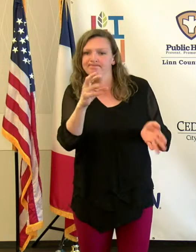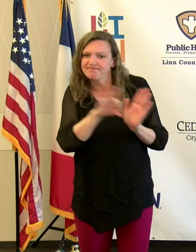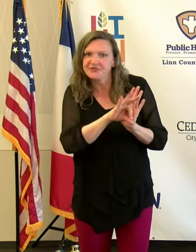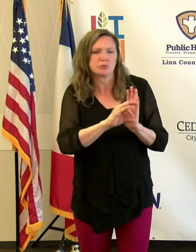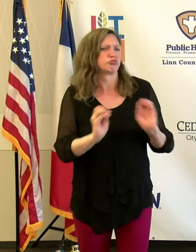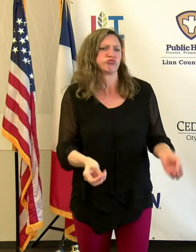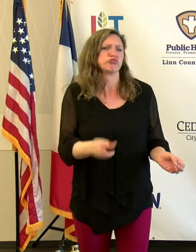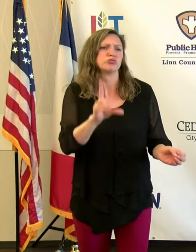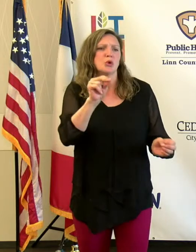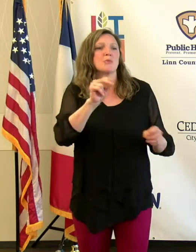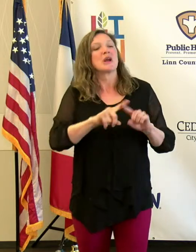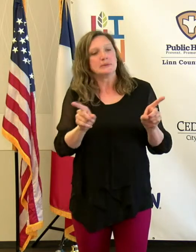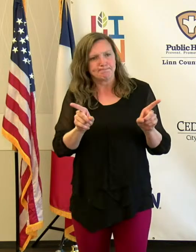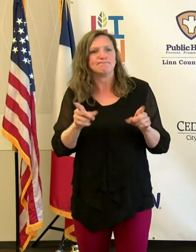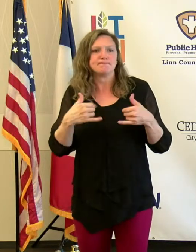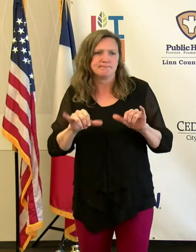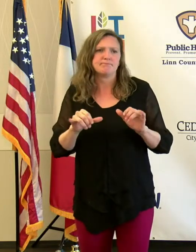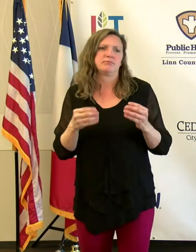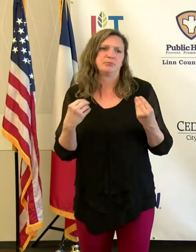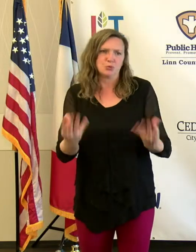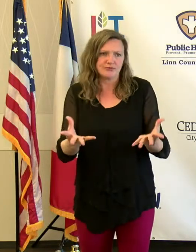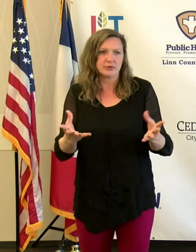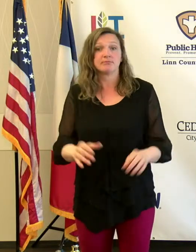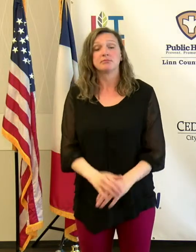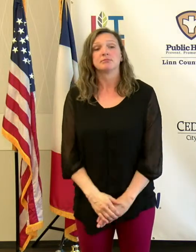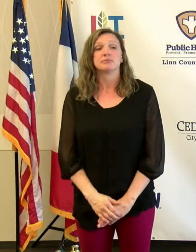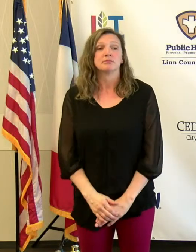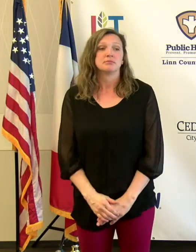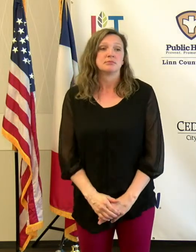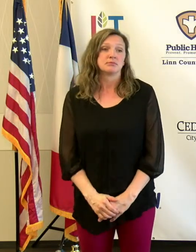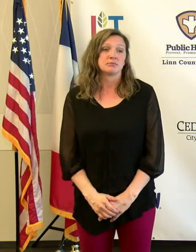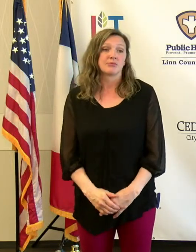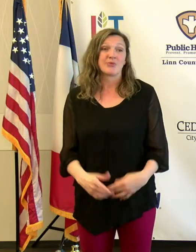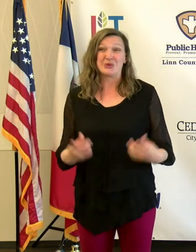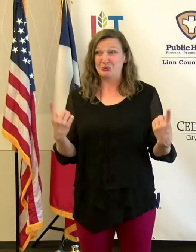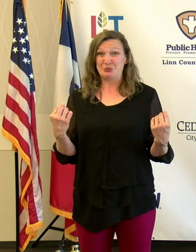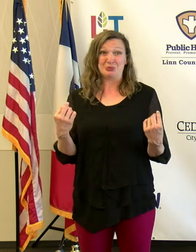flexibility in establishing a fall start date earlier than the legislatively